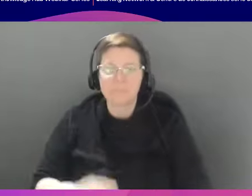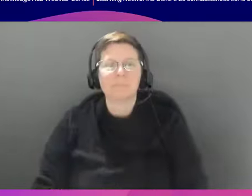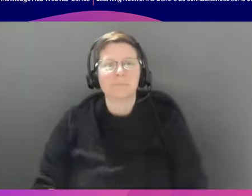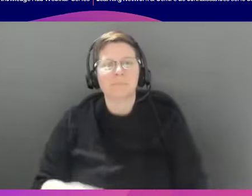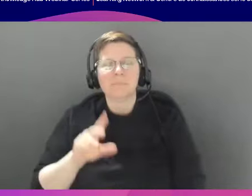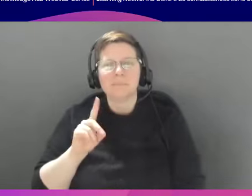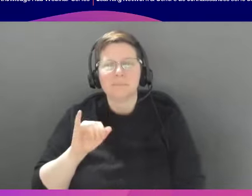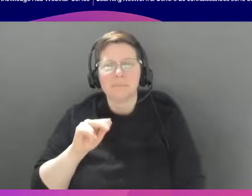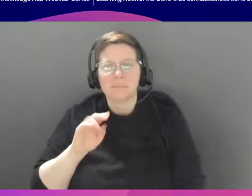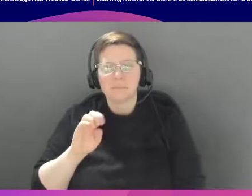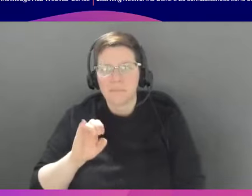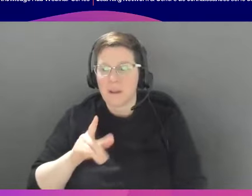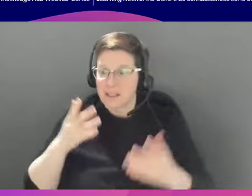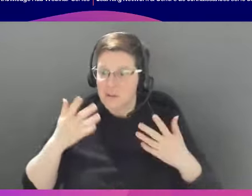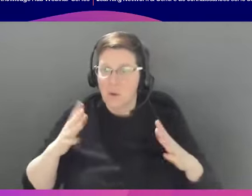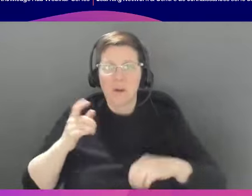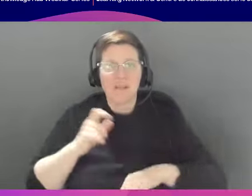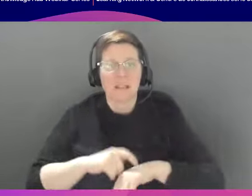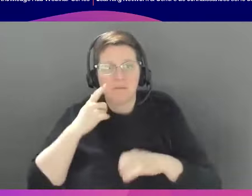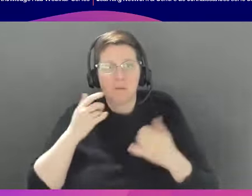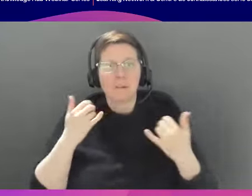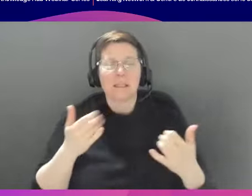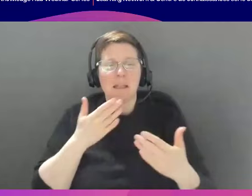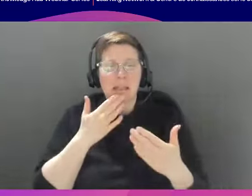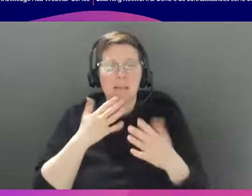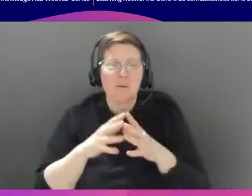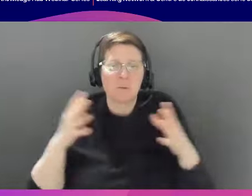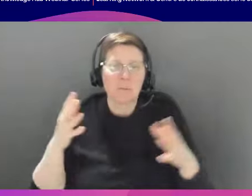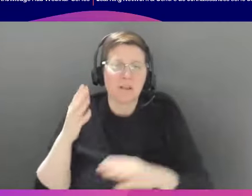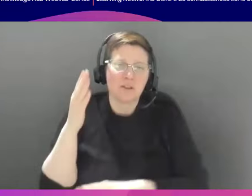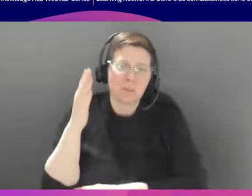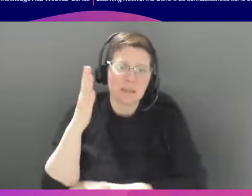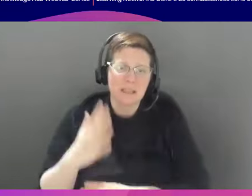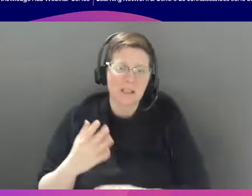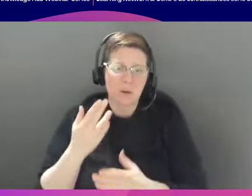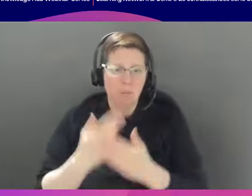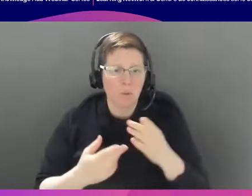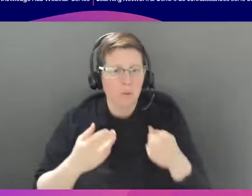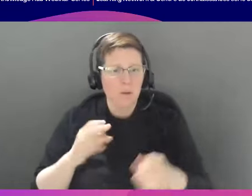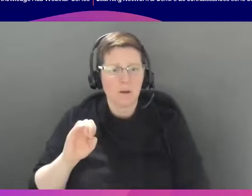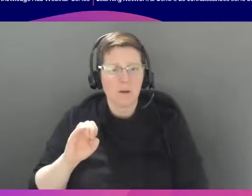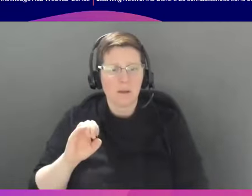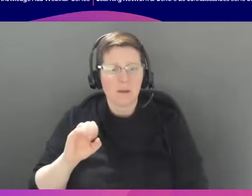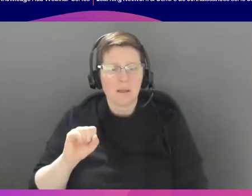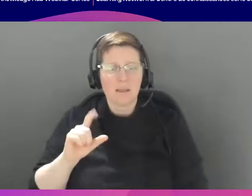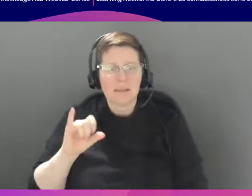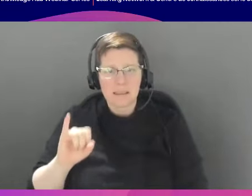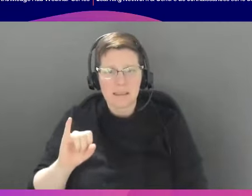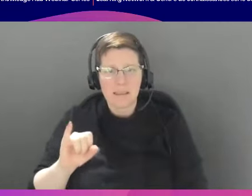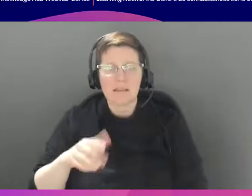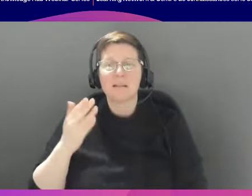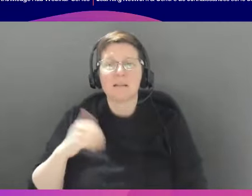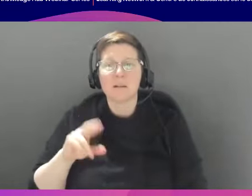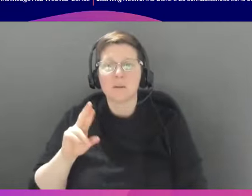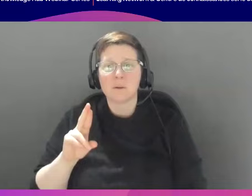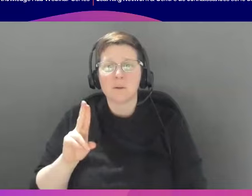have today. Thank you so much to our presenters, Esley and Ruxi. This was a topic that a lot of folks in our audience have said they're interested in